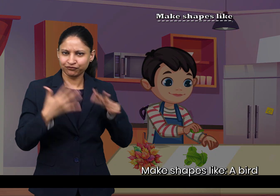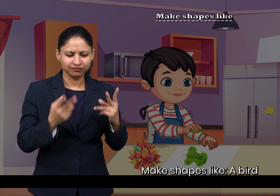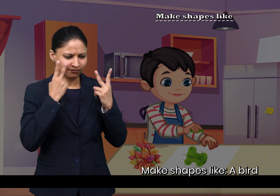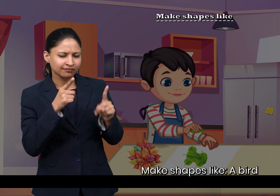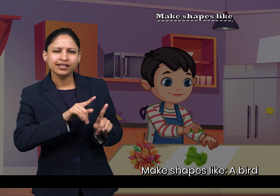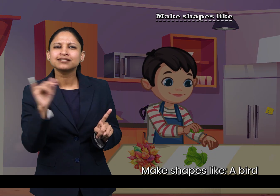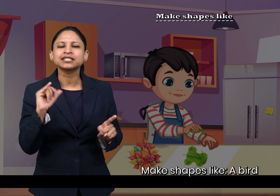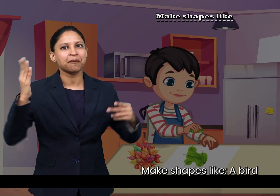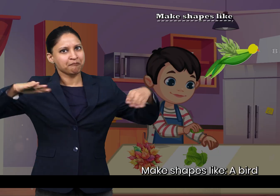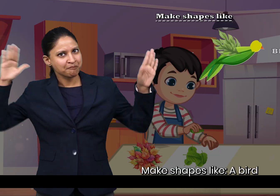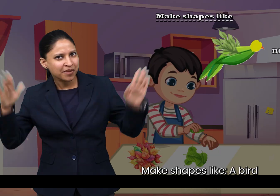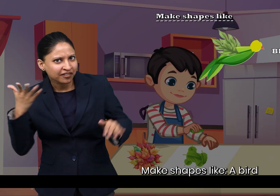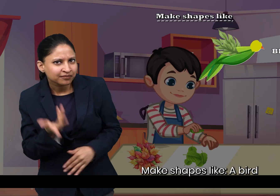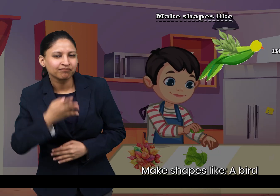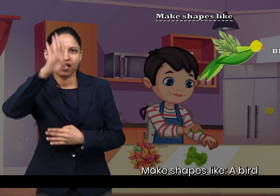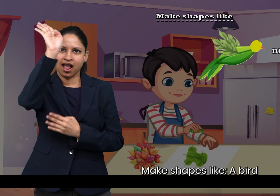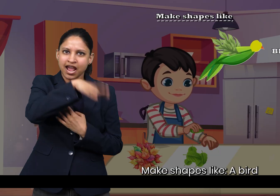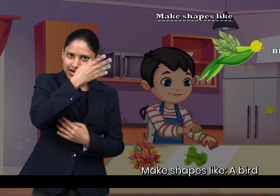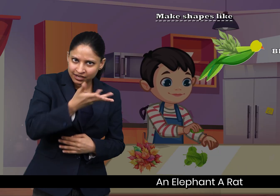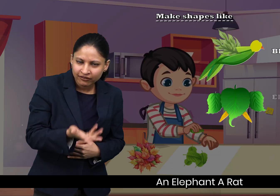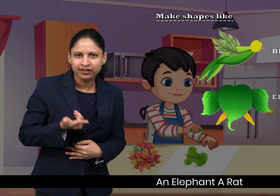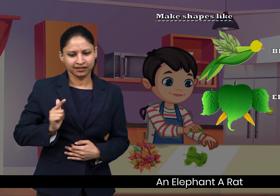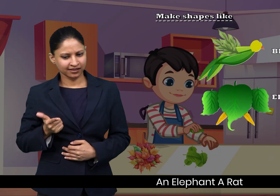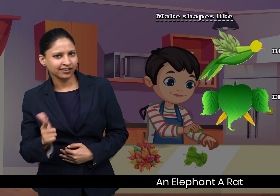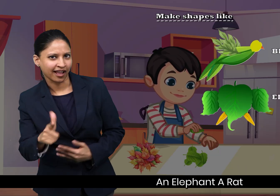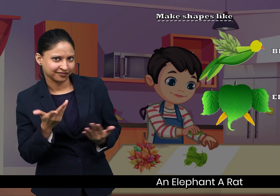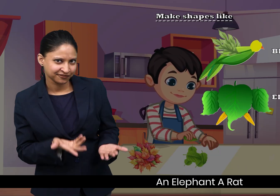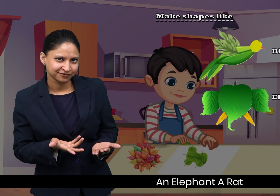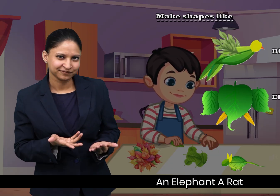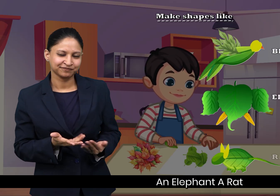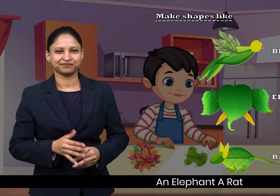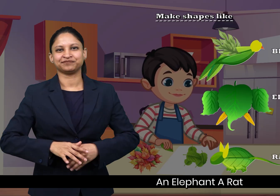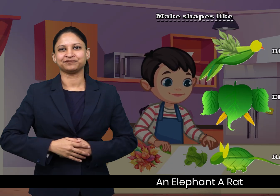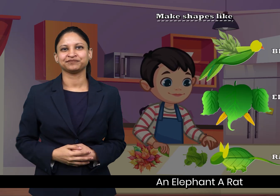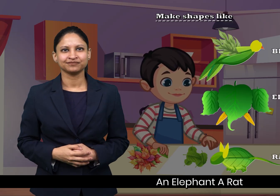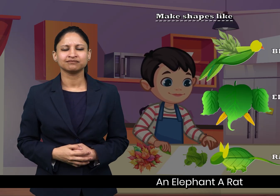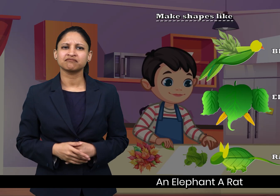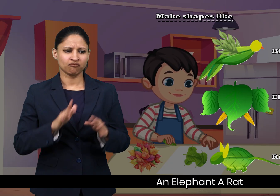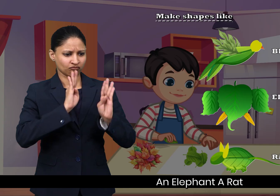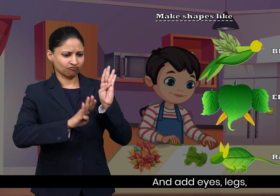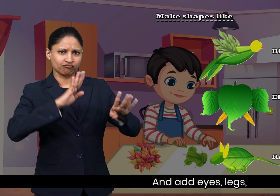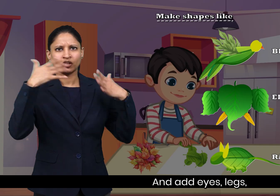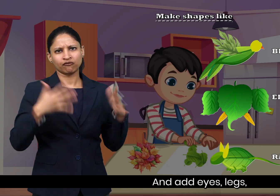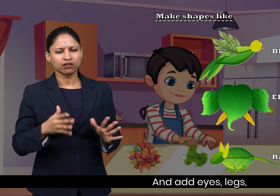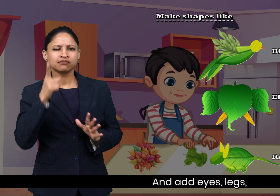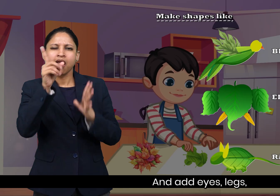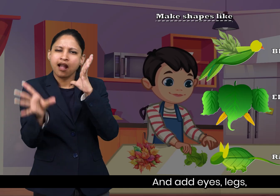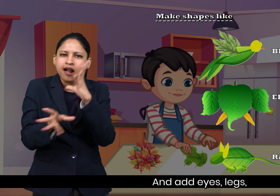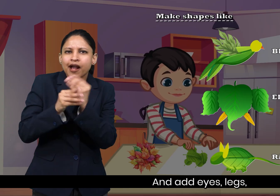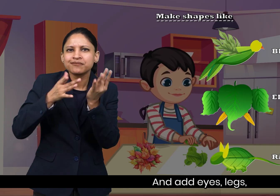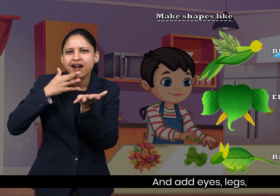Make shapes like a bird, an elephant, a rat, and